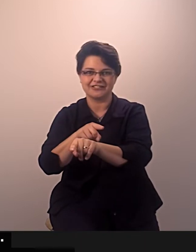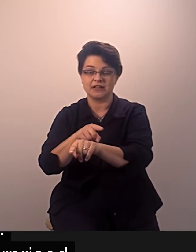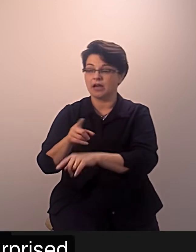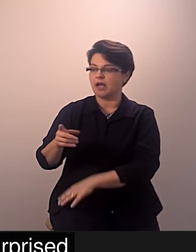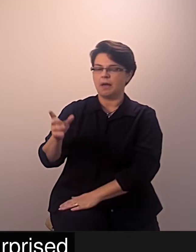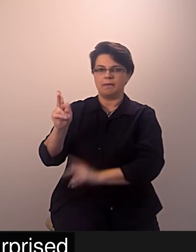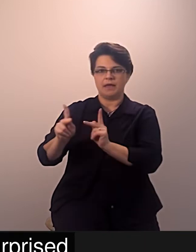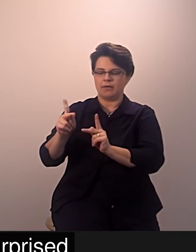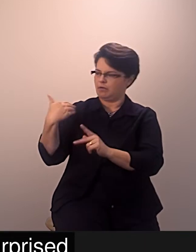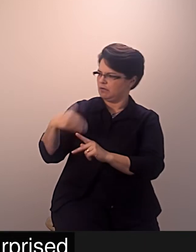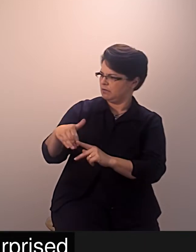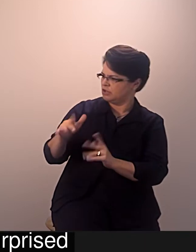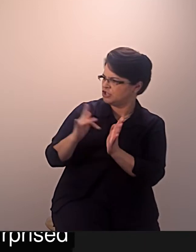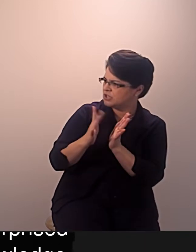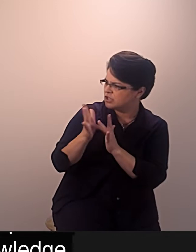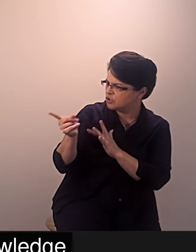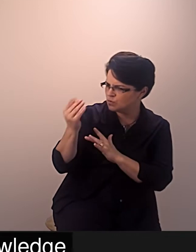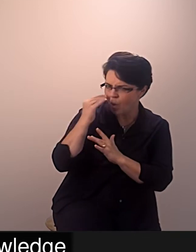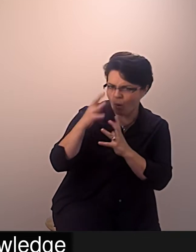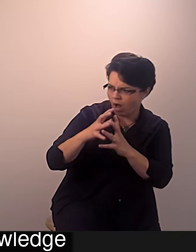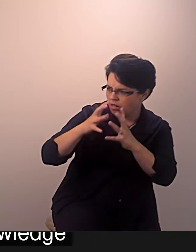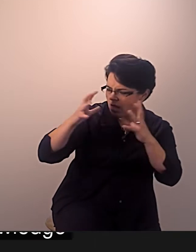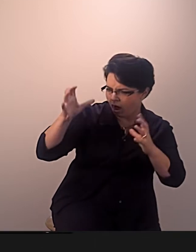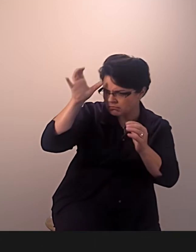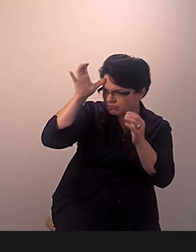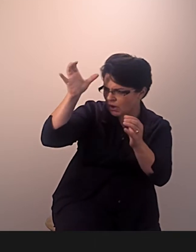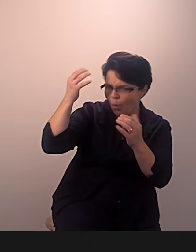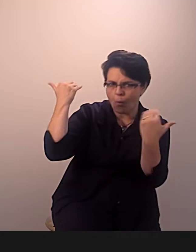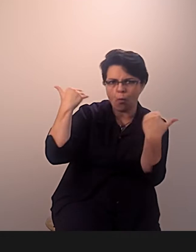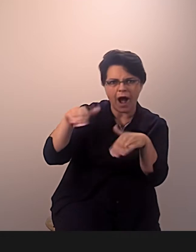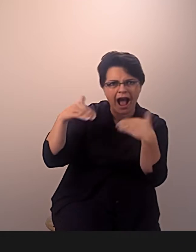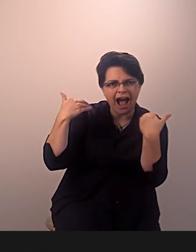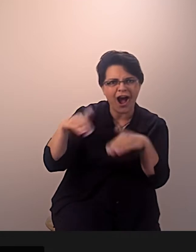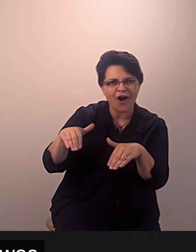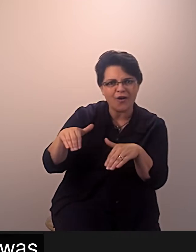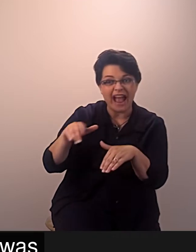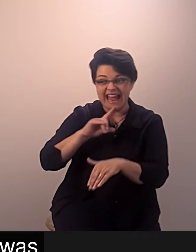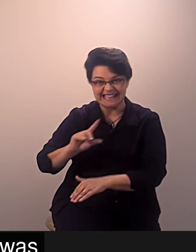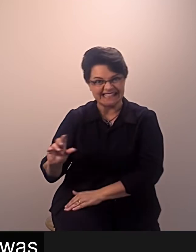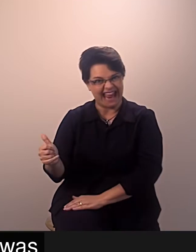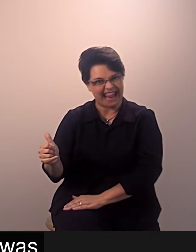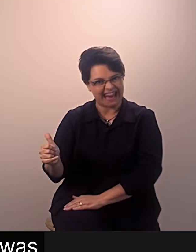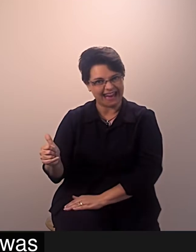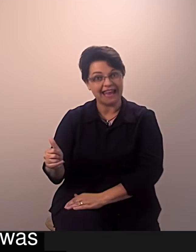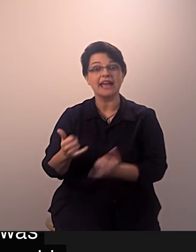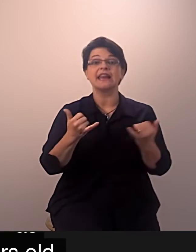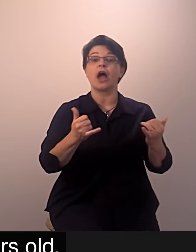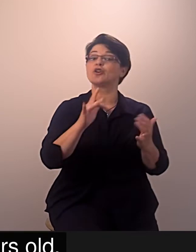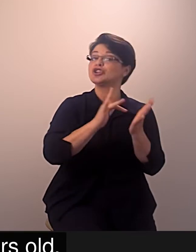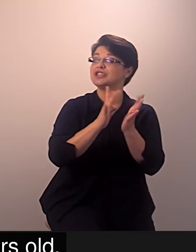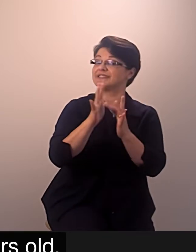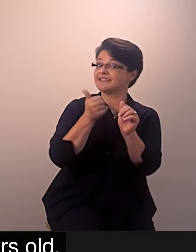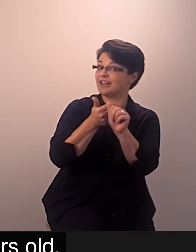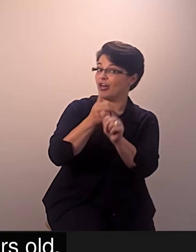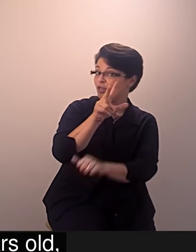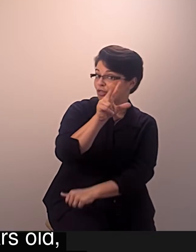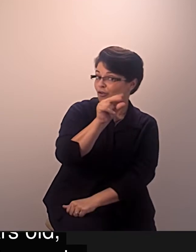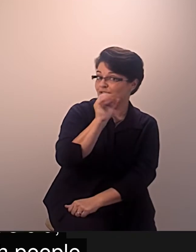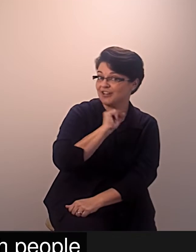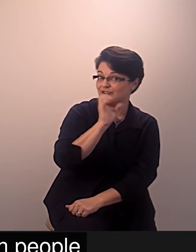great knowledge of God. When Jesus was about 30 years old, he began to teach people about